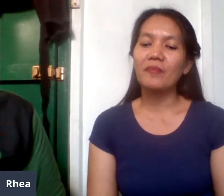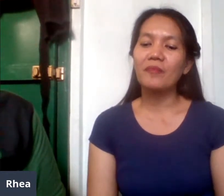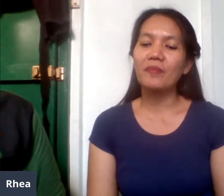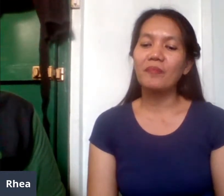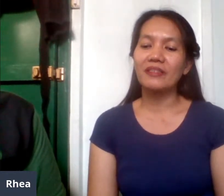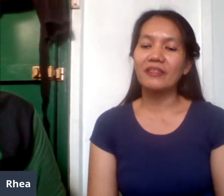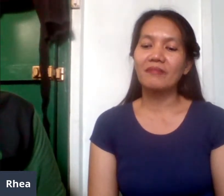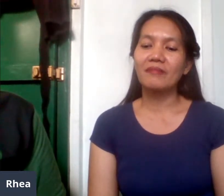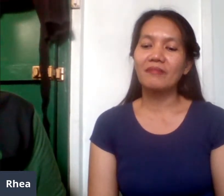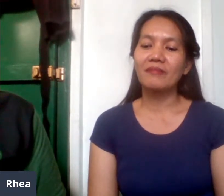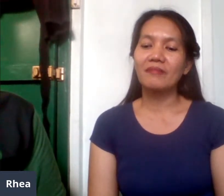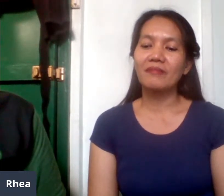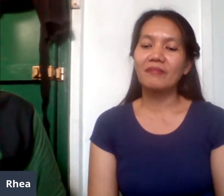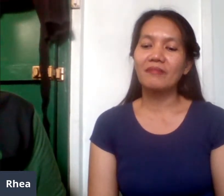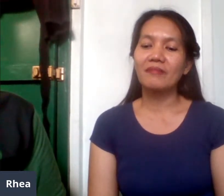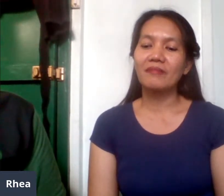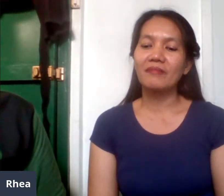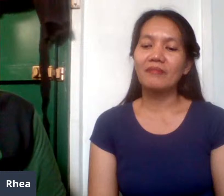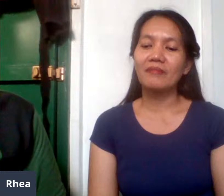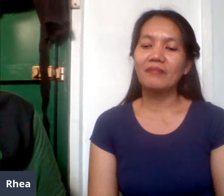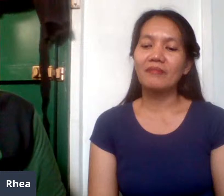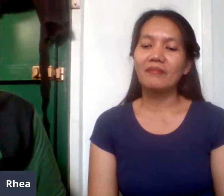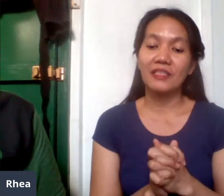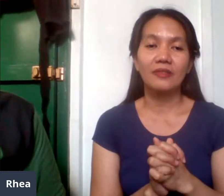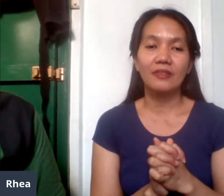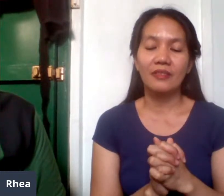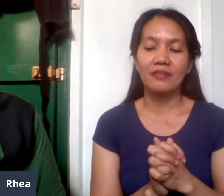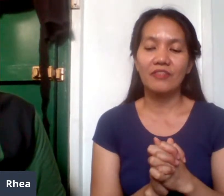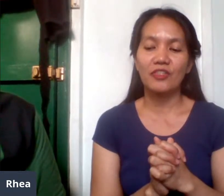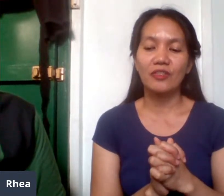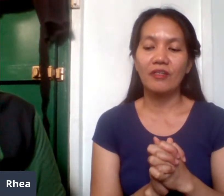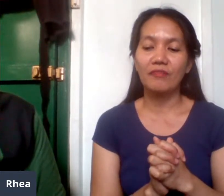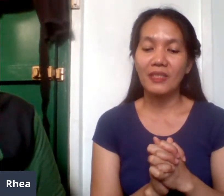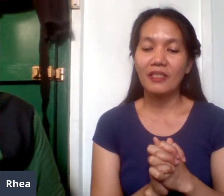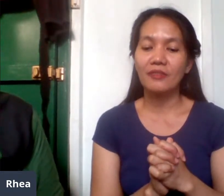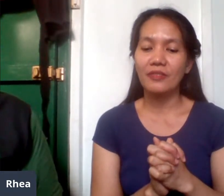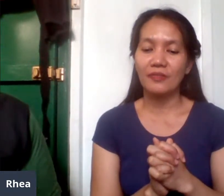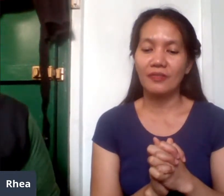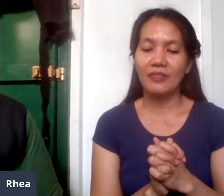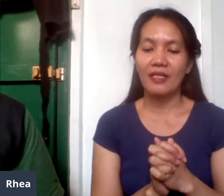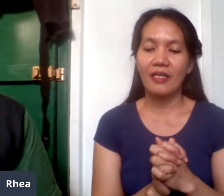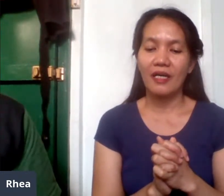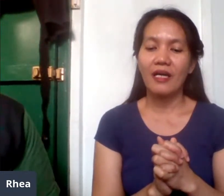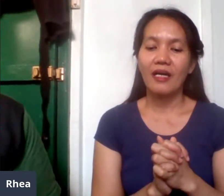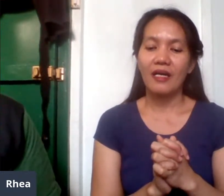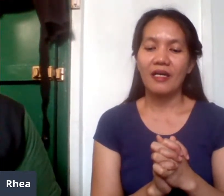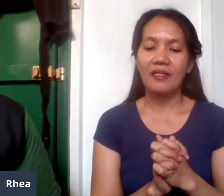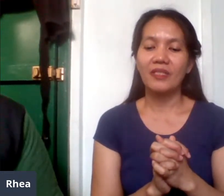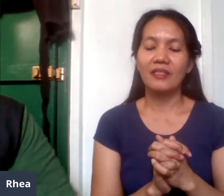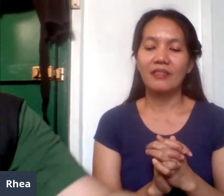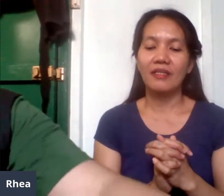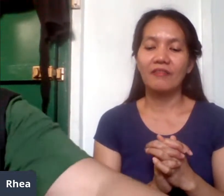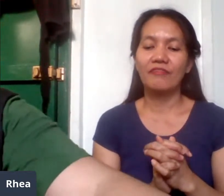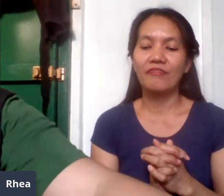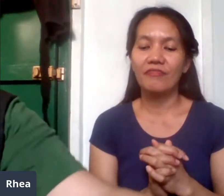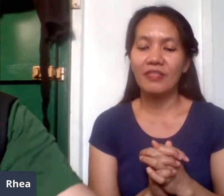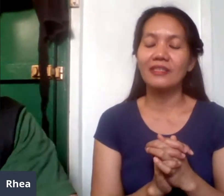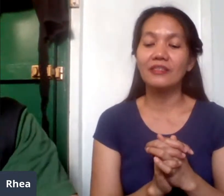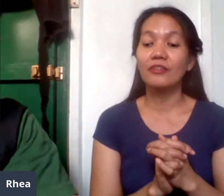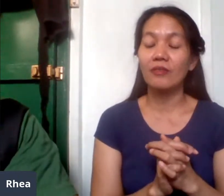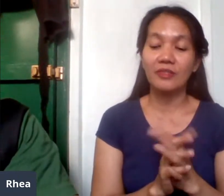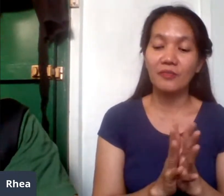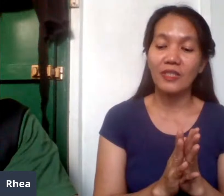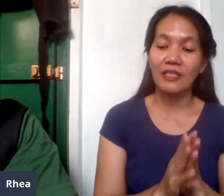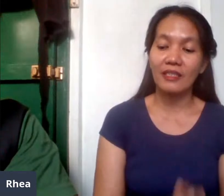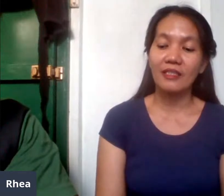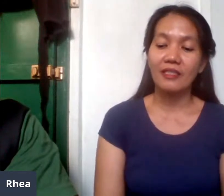And I am also a part of Mandaluyong. I've been a deaf in the deaf education